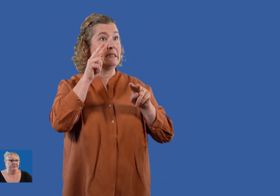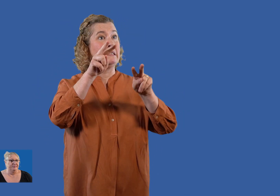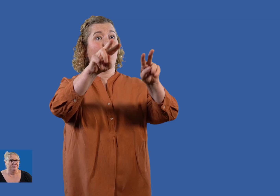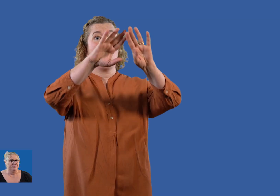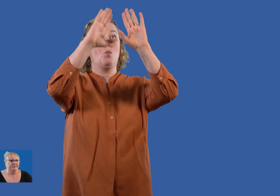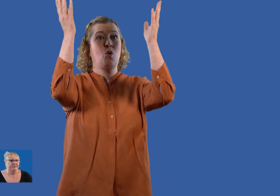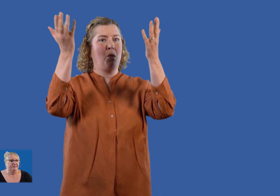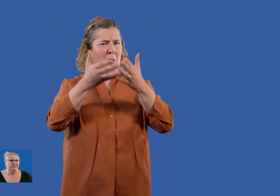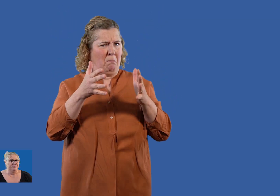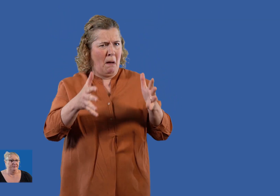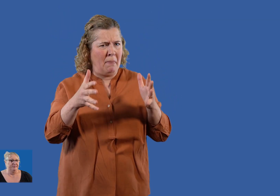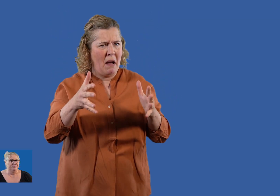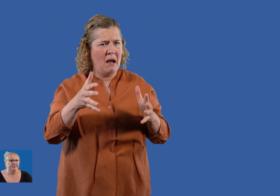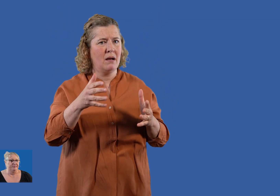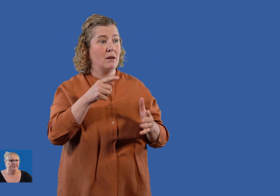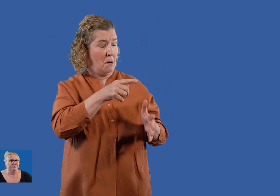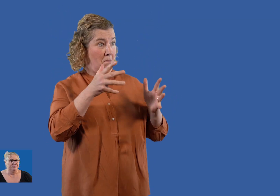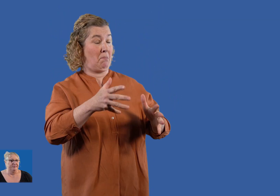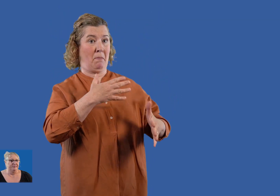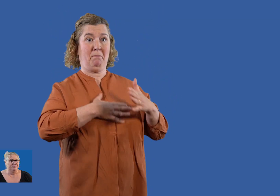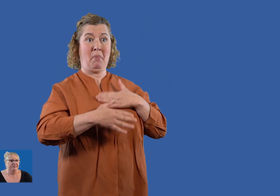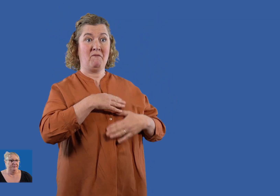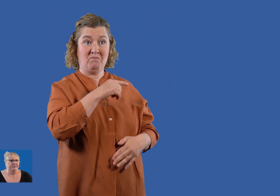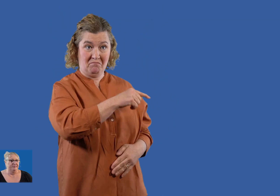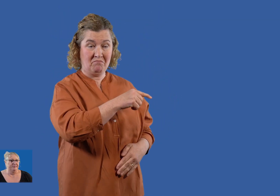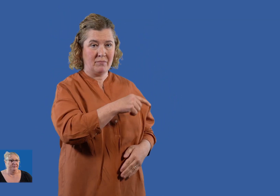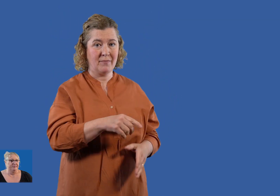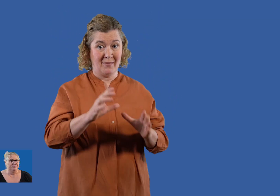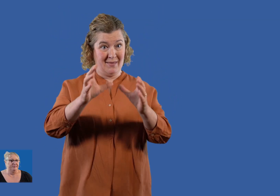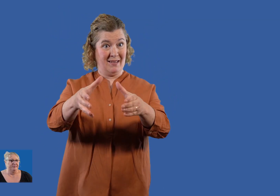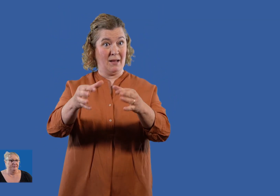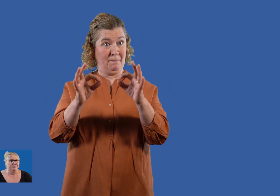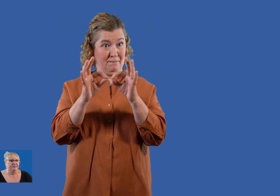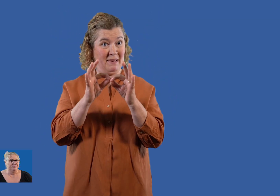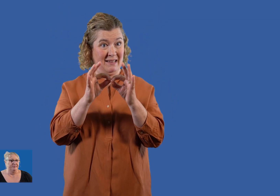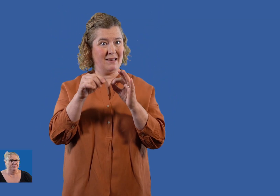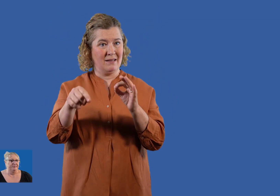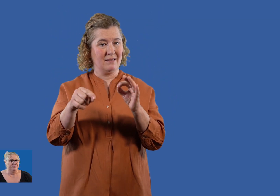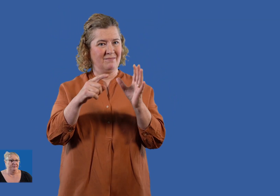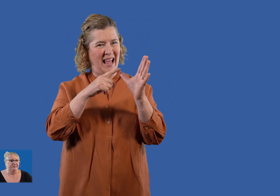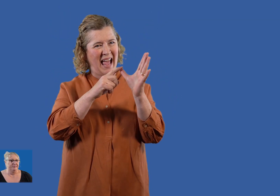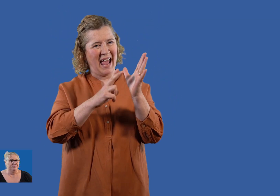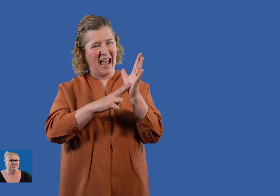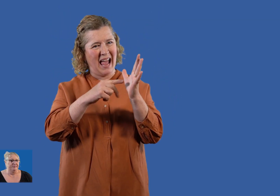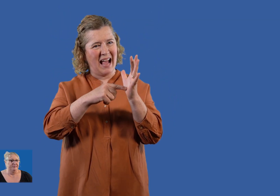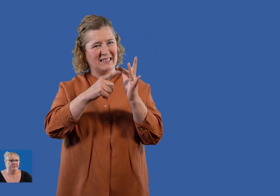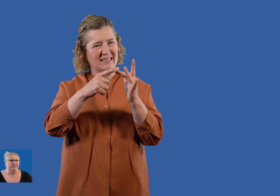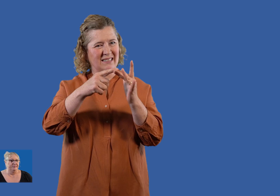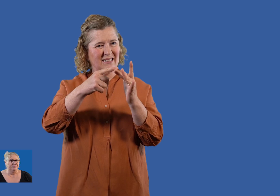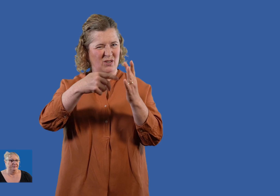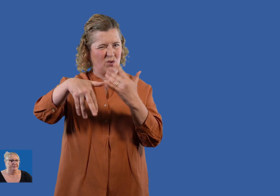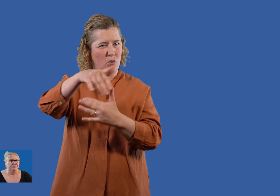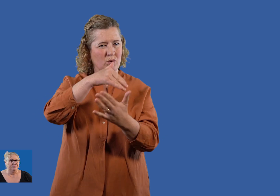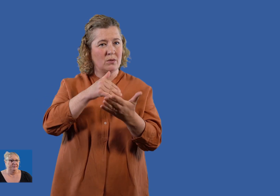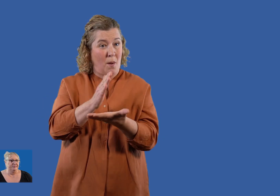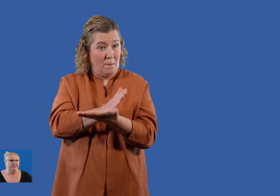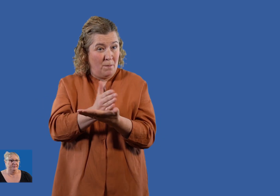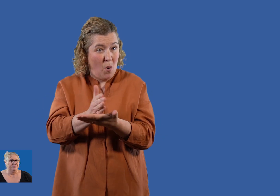perceptions, and eccentric behaviours. Cluster B, antisocial, borderline,